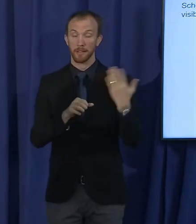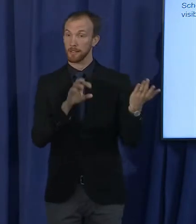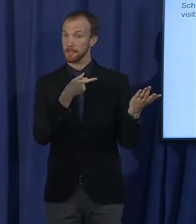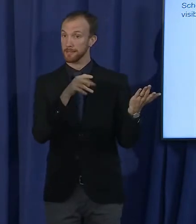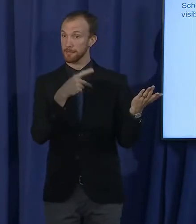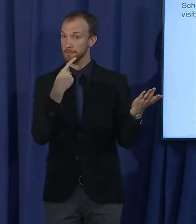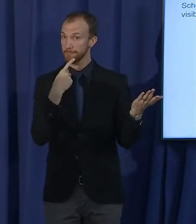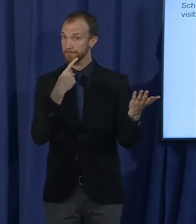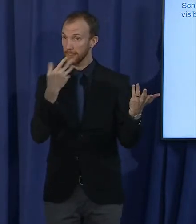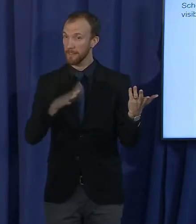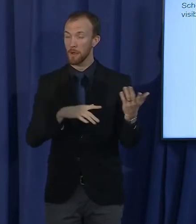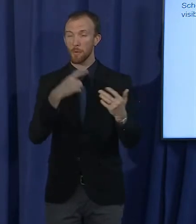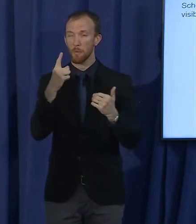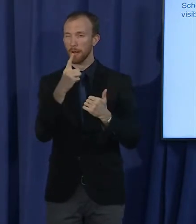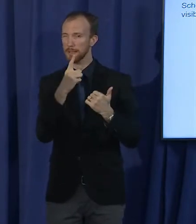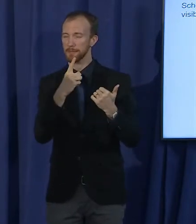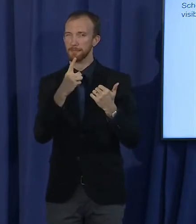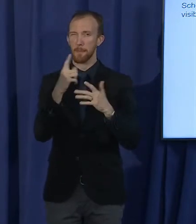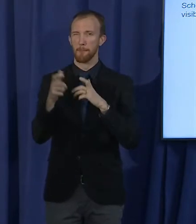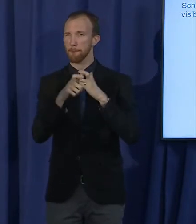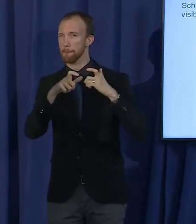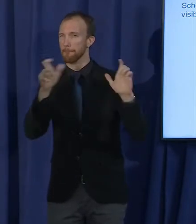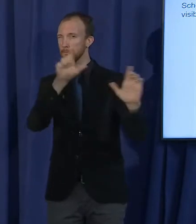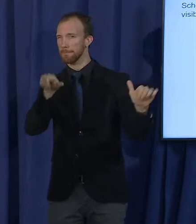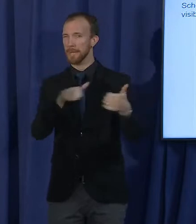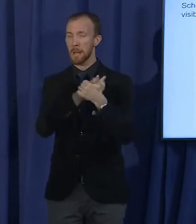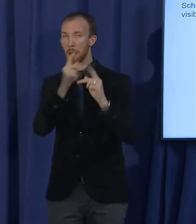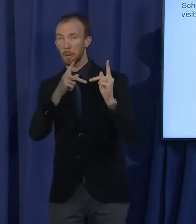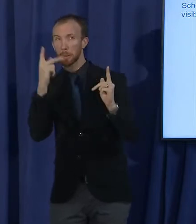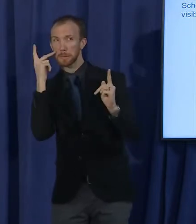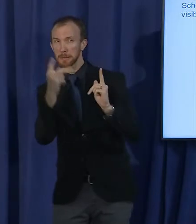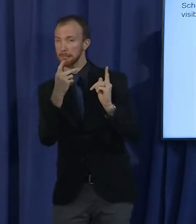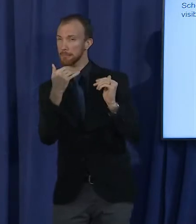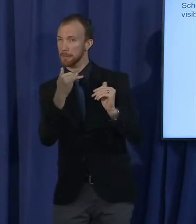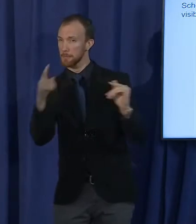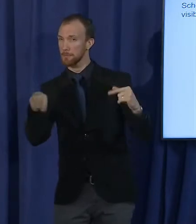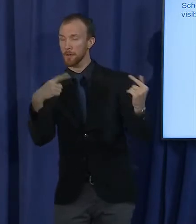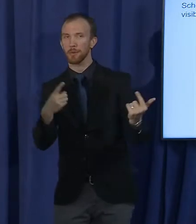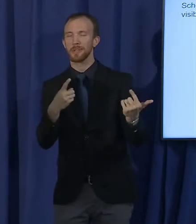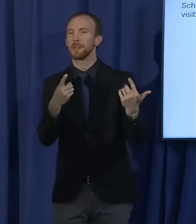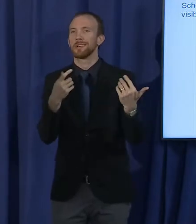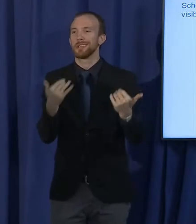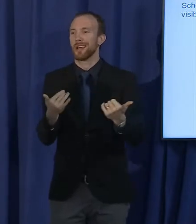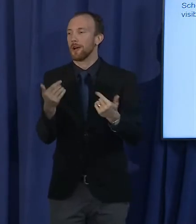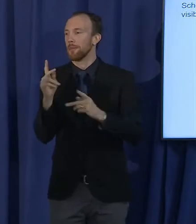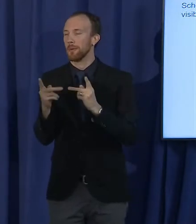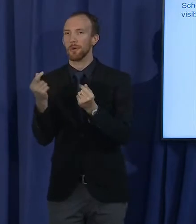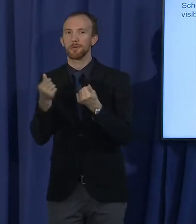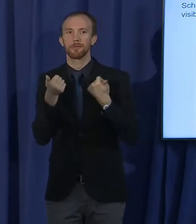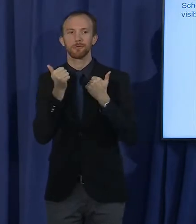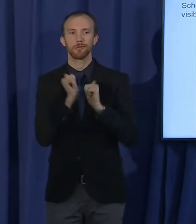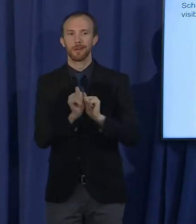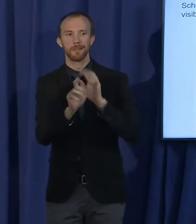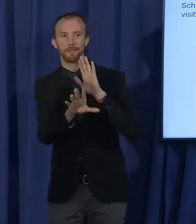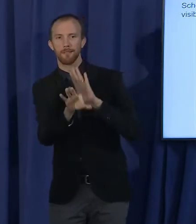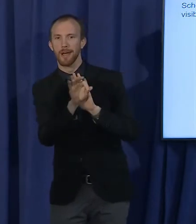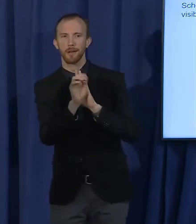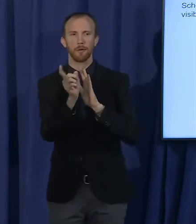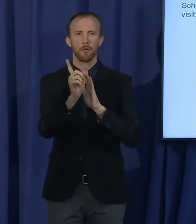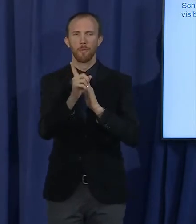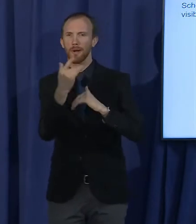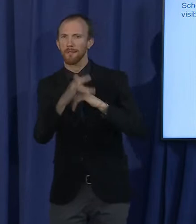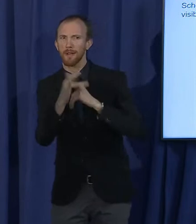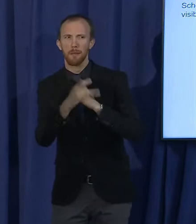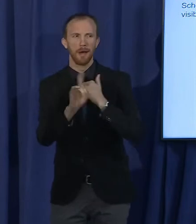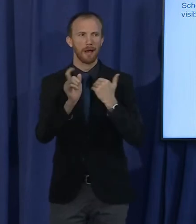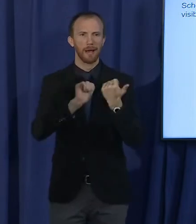and the kind of tip of the iceberg challenge that people are experiencing is being able to find where there are available appointments across the city of Chicago and